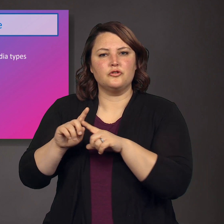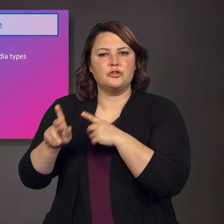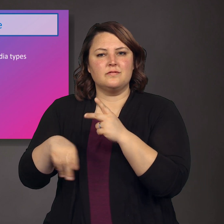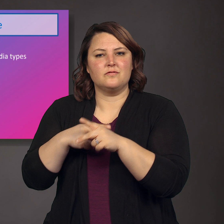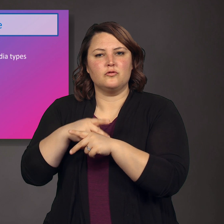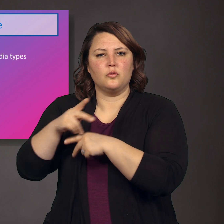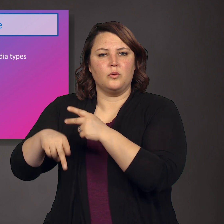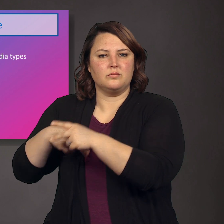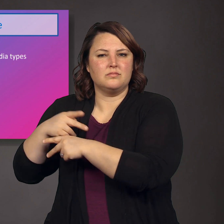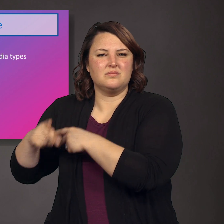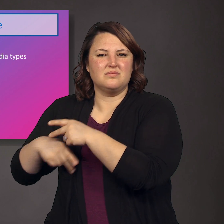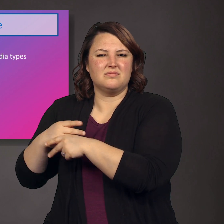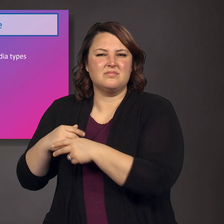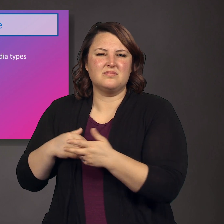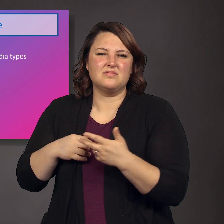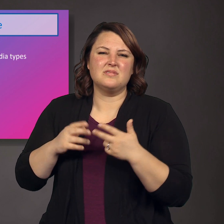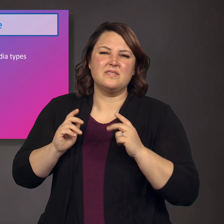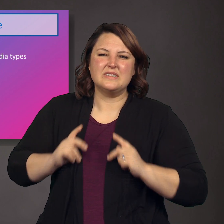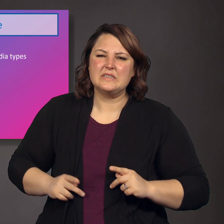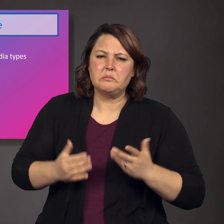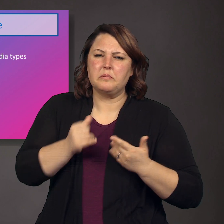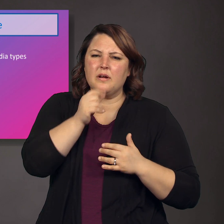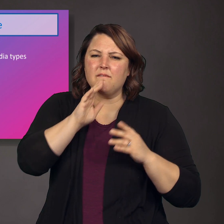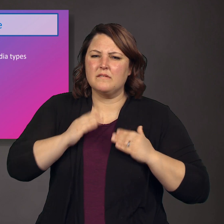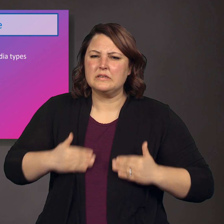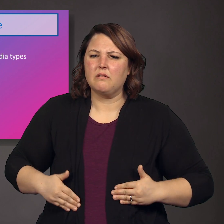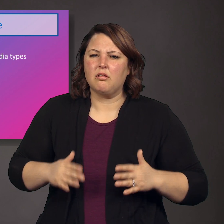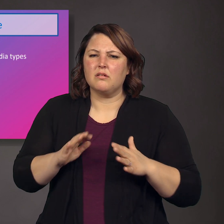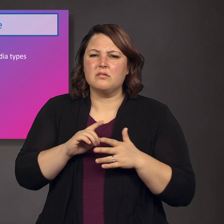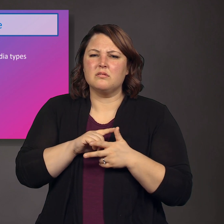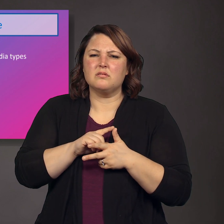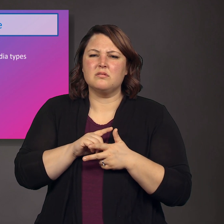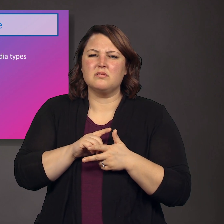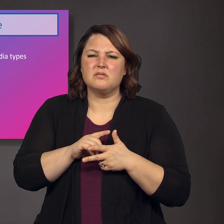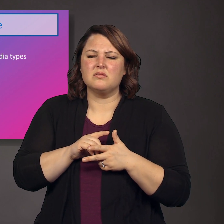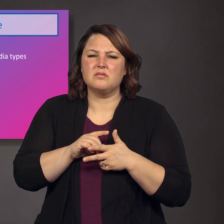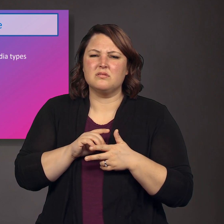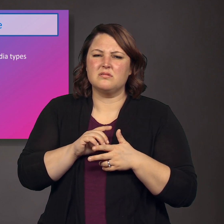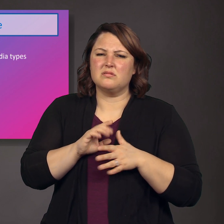thing, or maybe not physical thing, if one of those is the cloud.